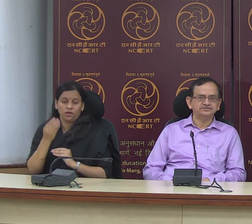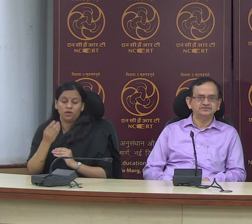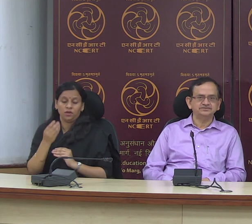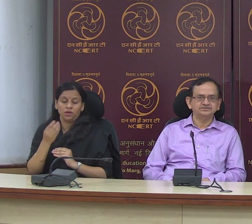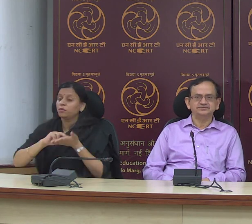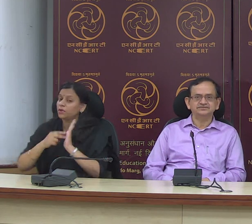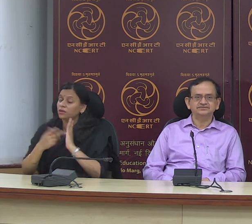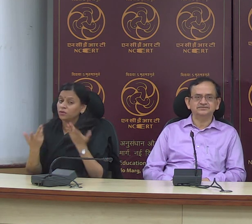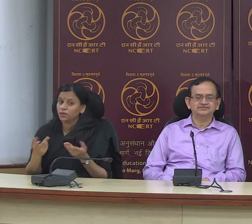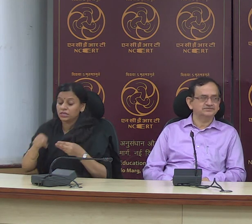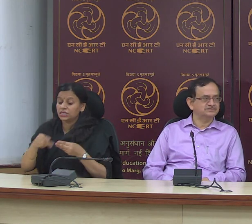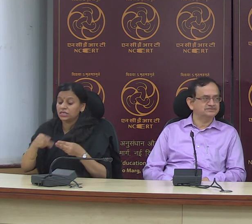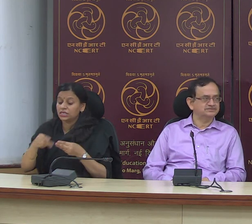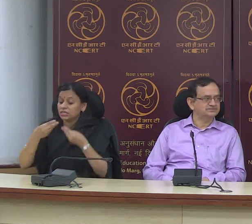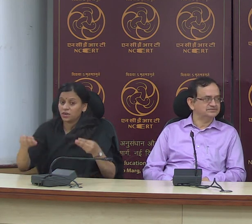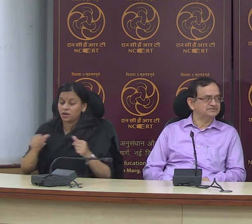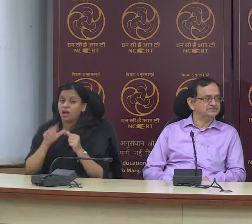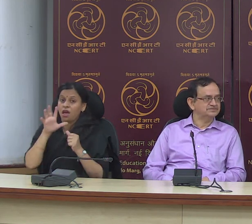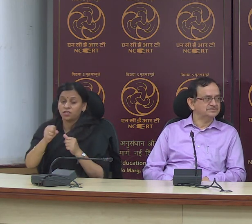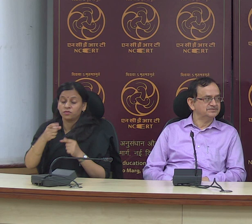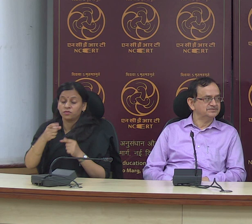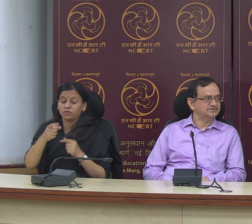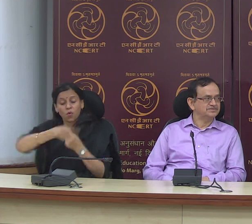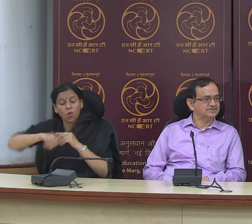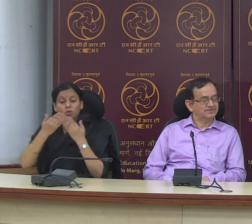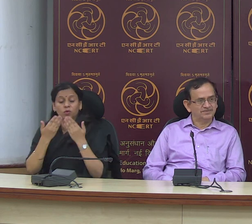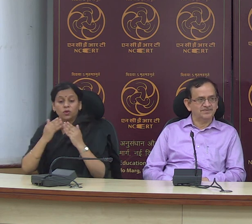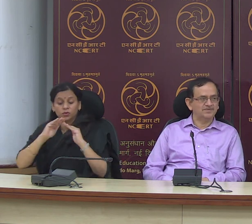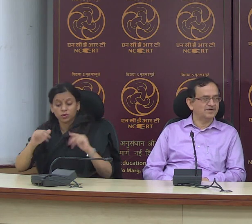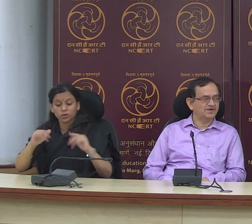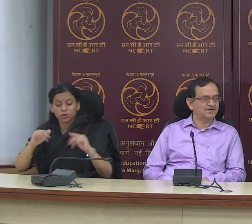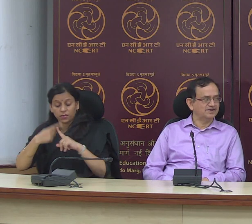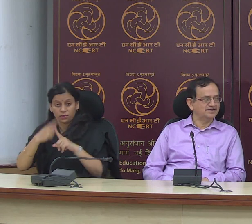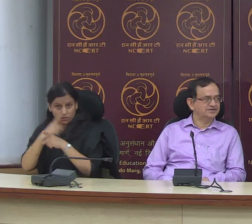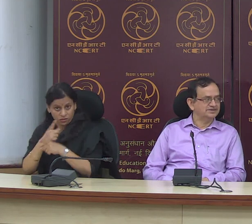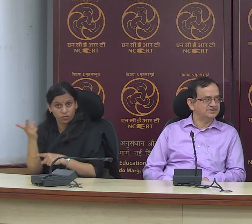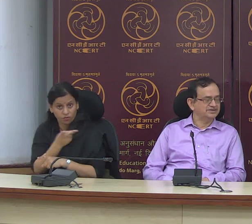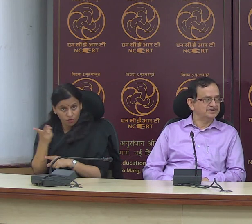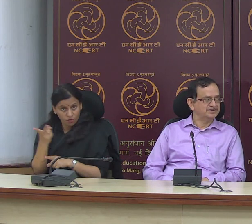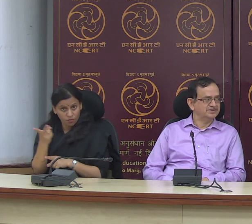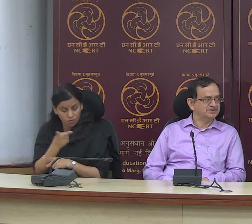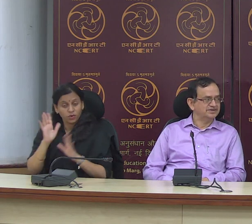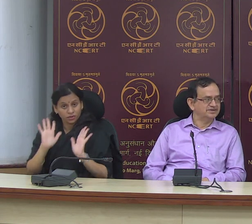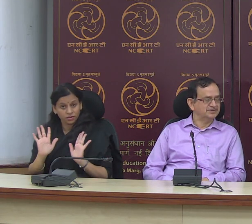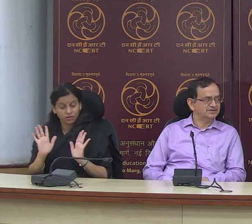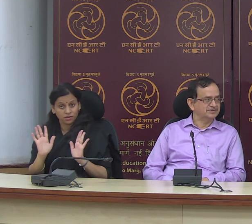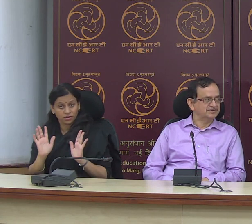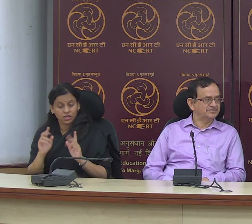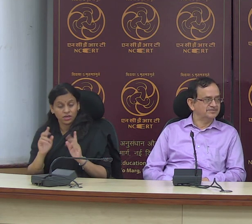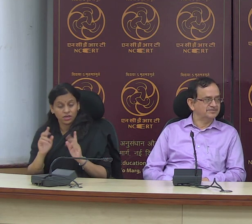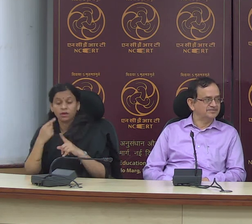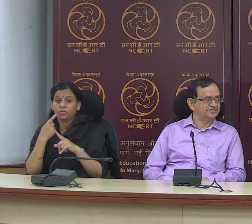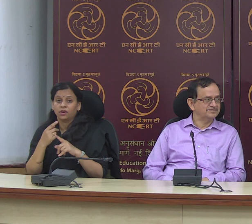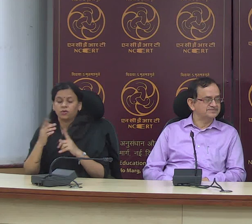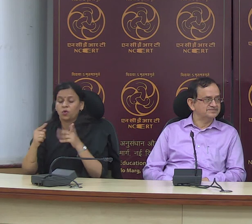say that these material will be accessible by all the students and teachers as well, those who are looking for the solutions,